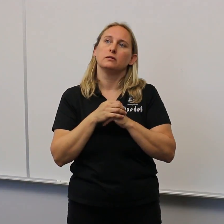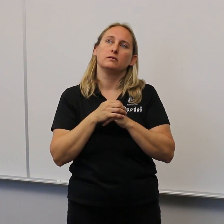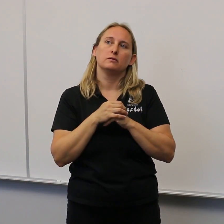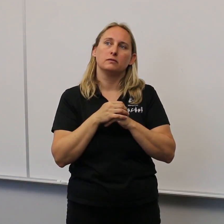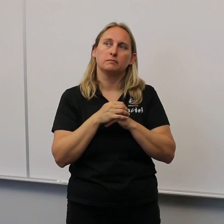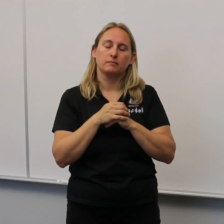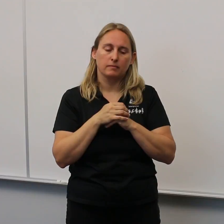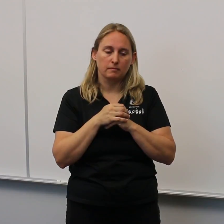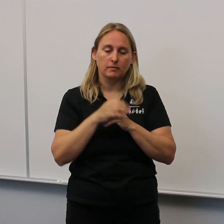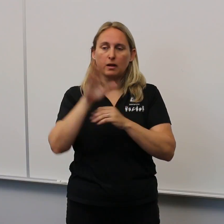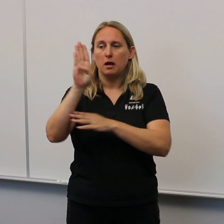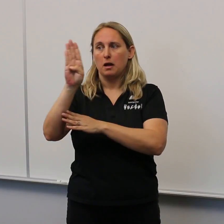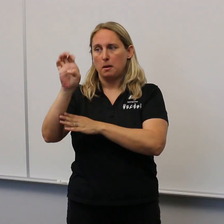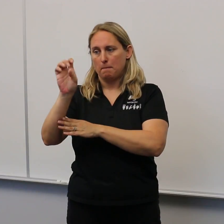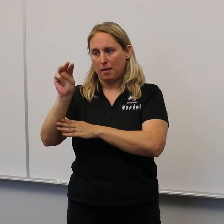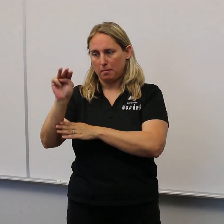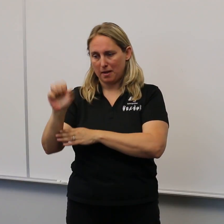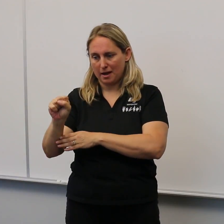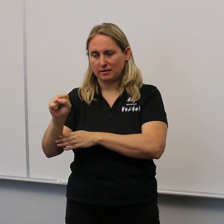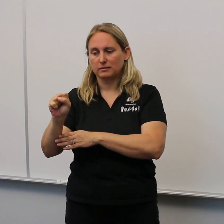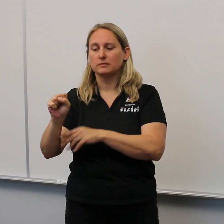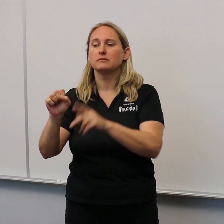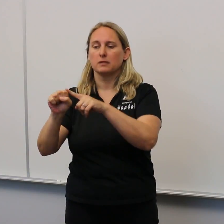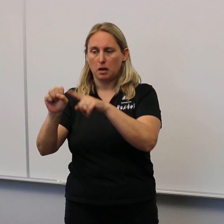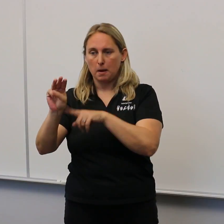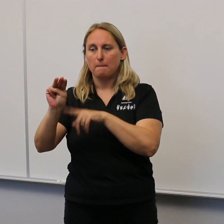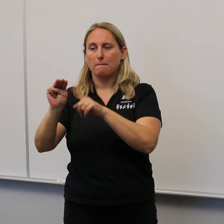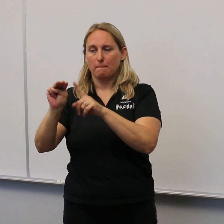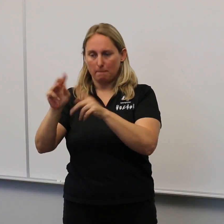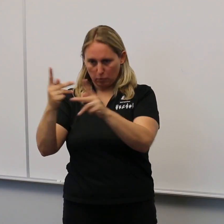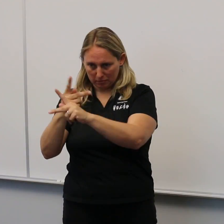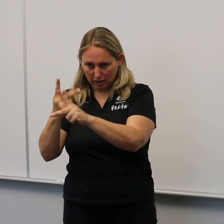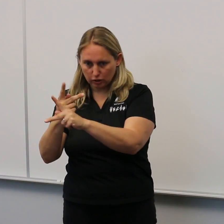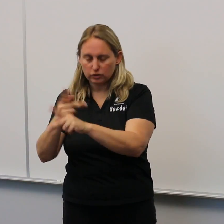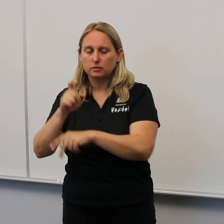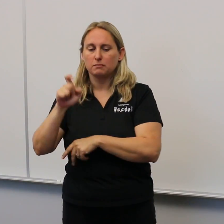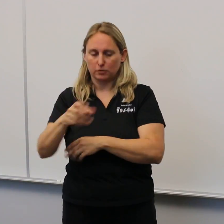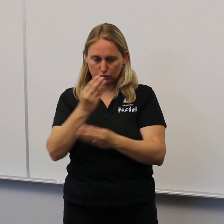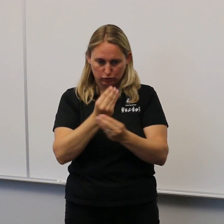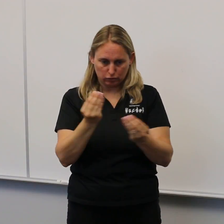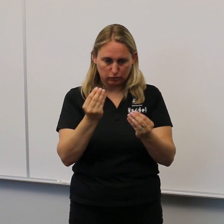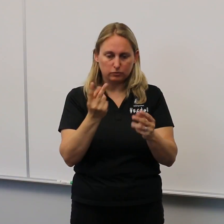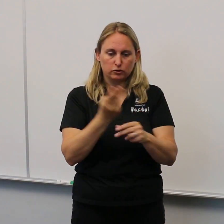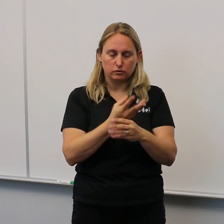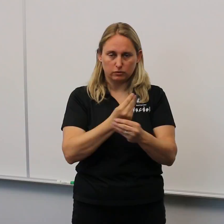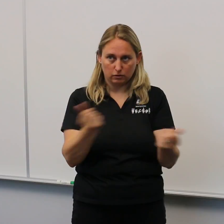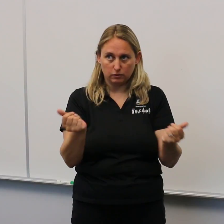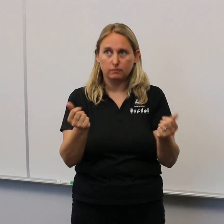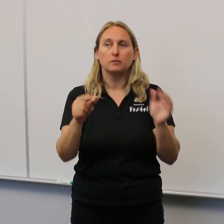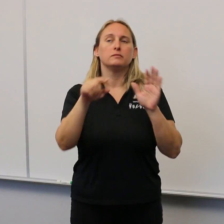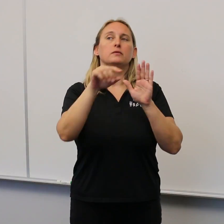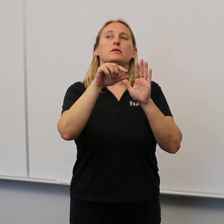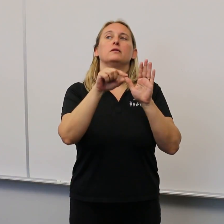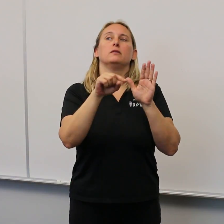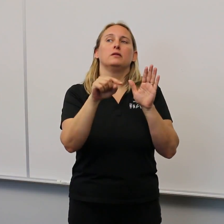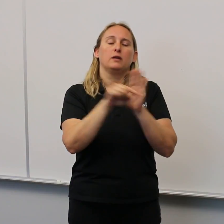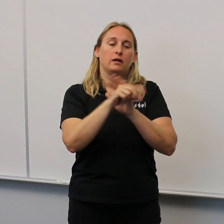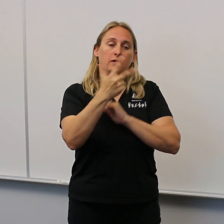BEDMAS next tells me to take care of the multiplications. Negative 3 times negative 2